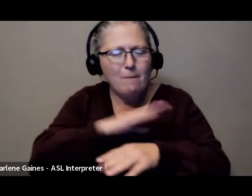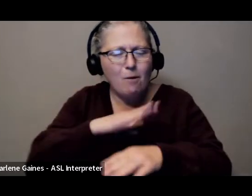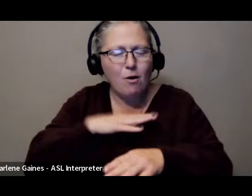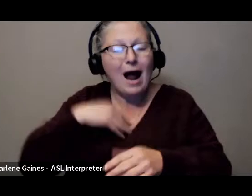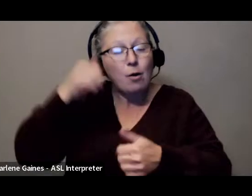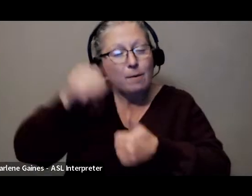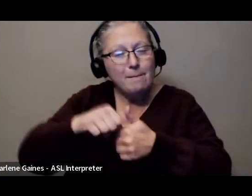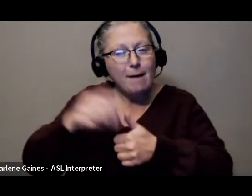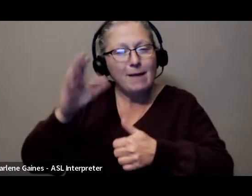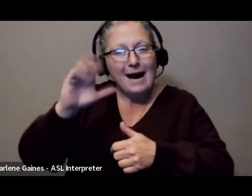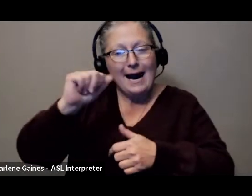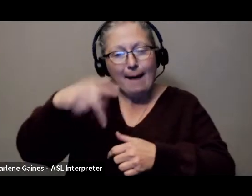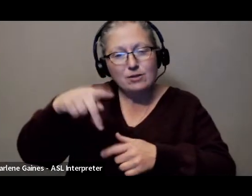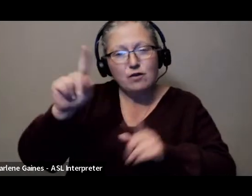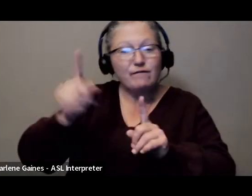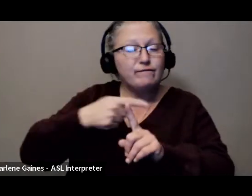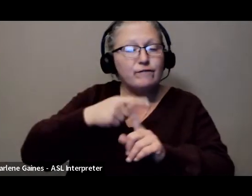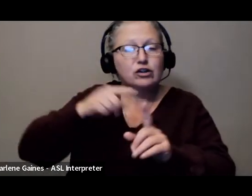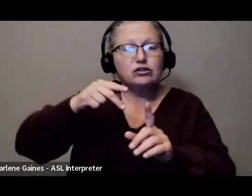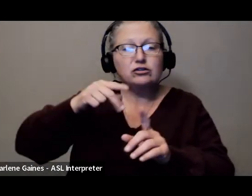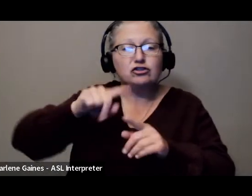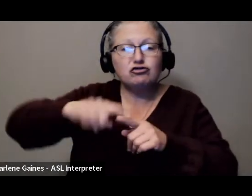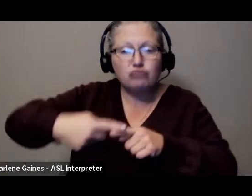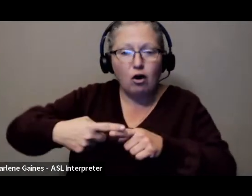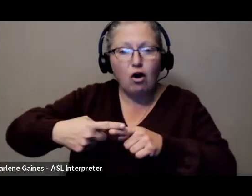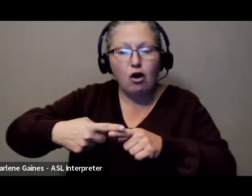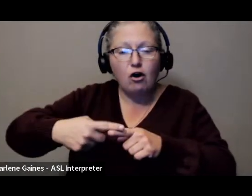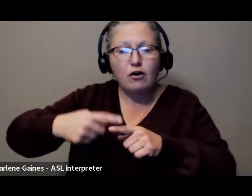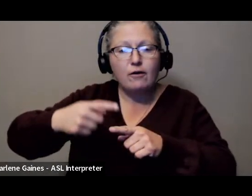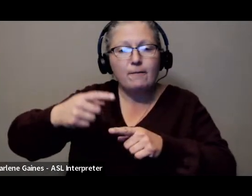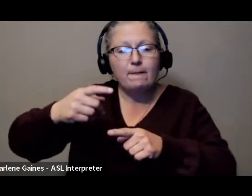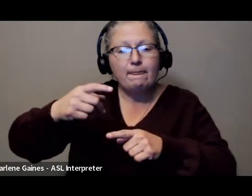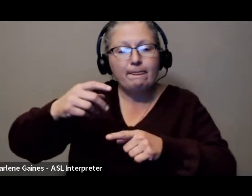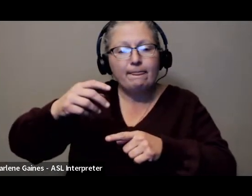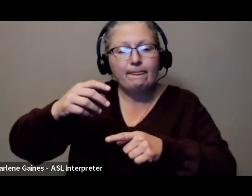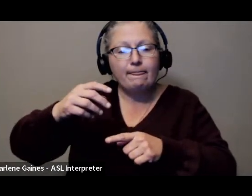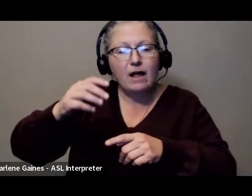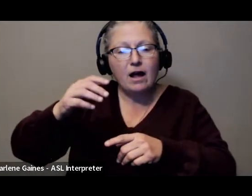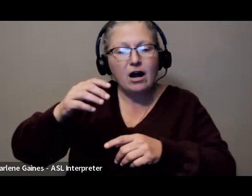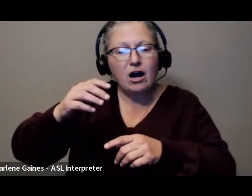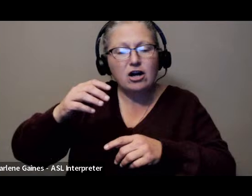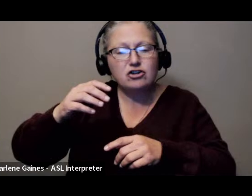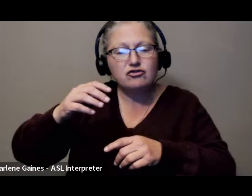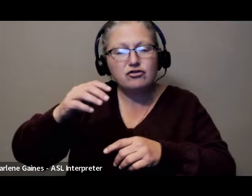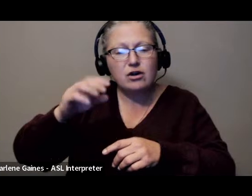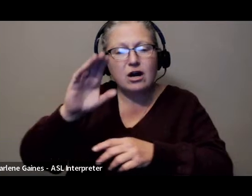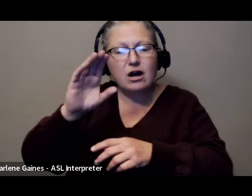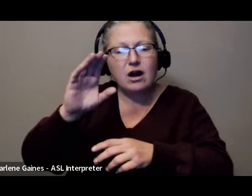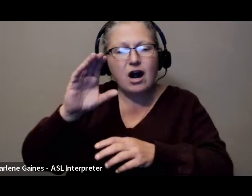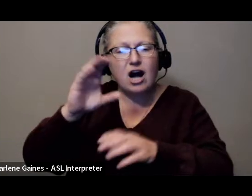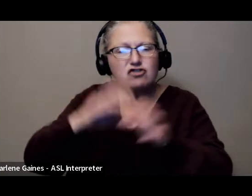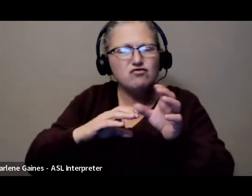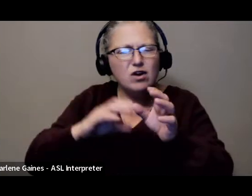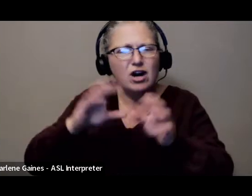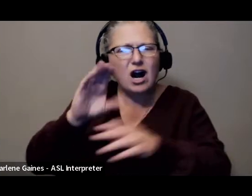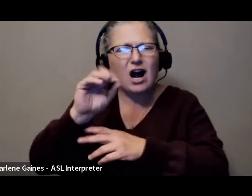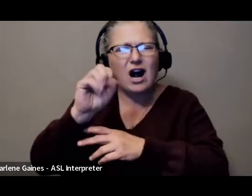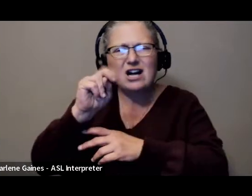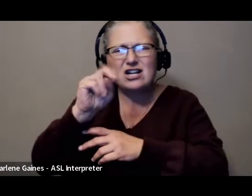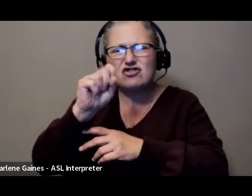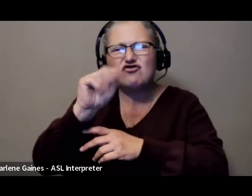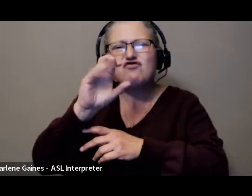when Cappuccino first started initiating the constructing meaning with the UC Berkeley subject matter